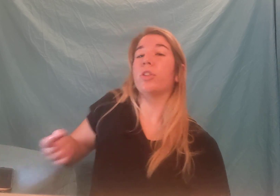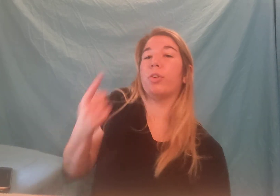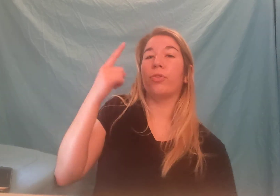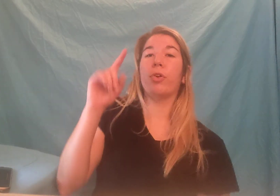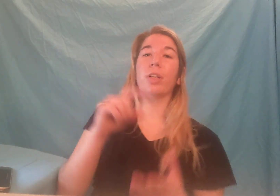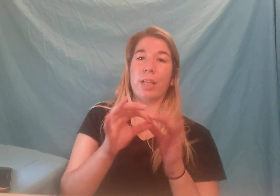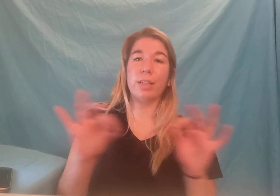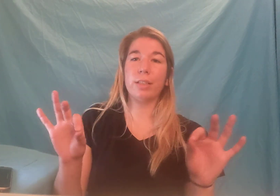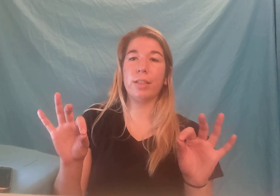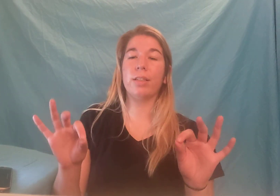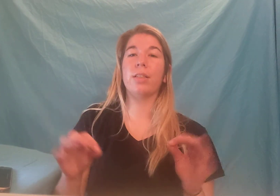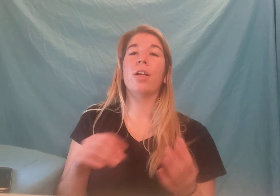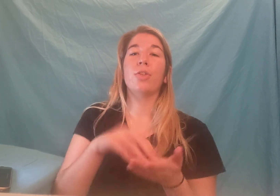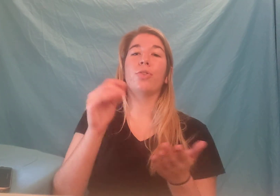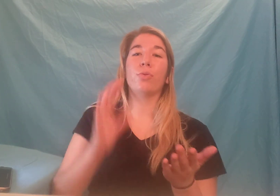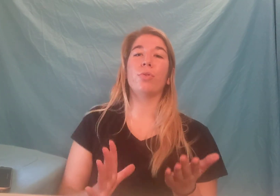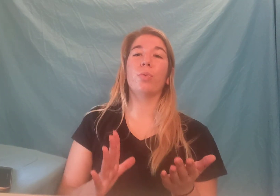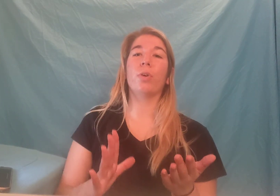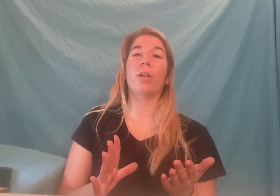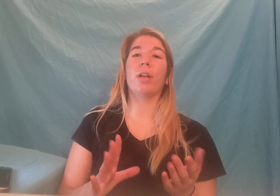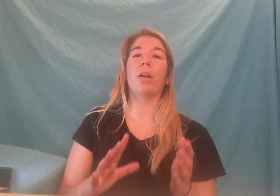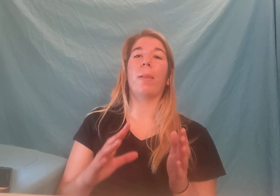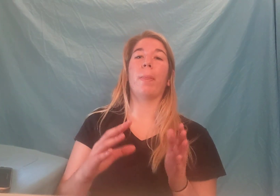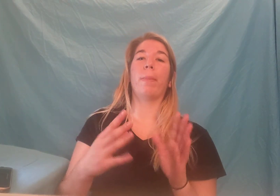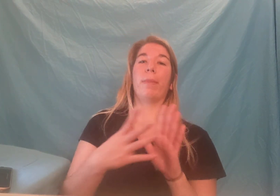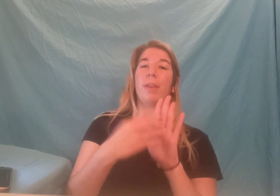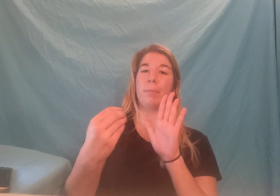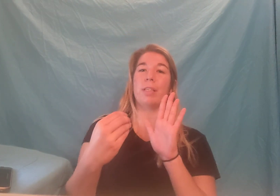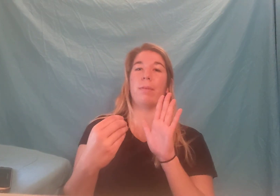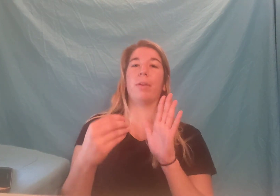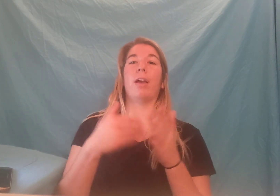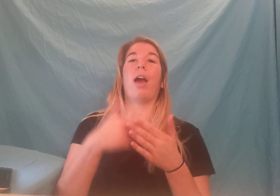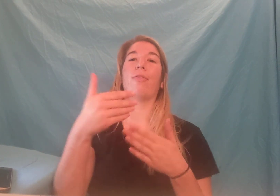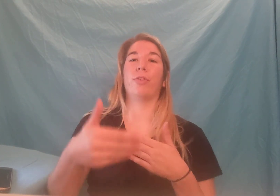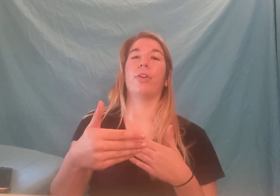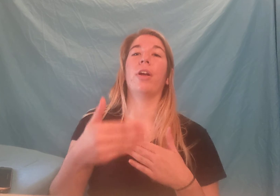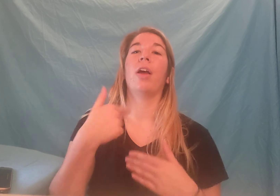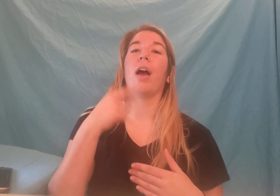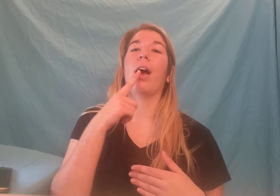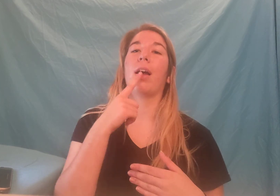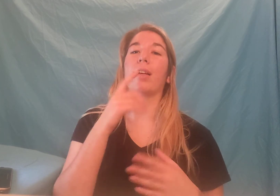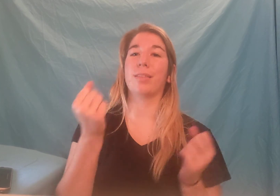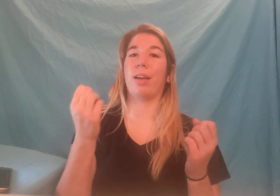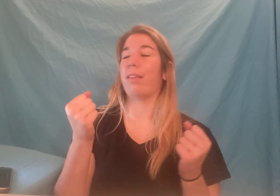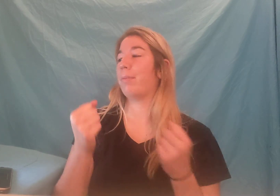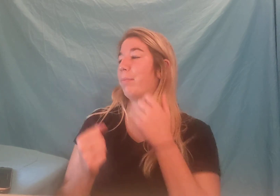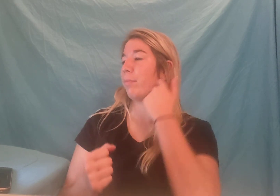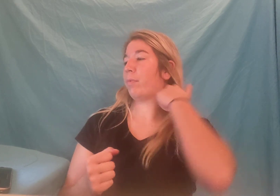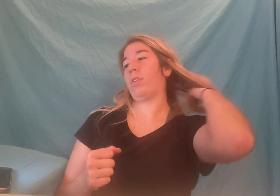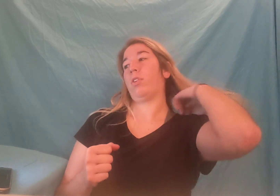So for sentences, students would imitate me after I sign them.